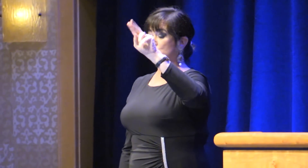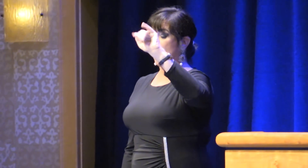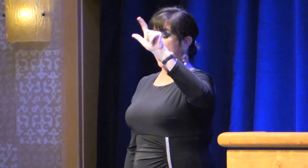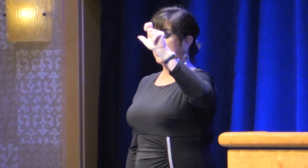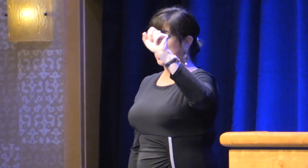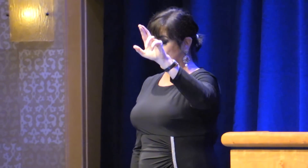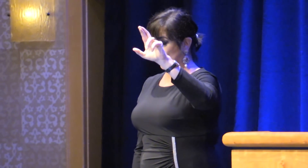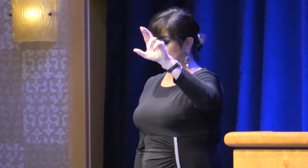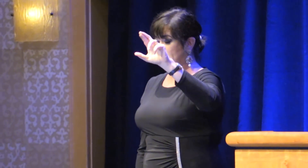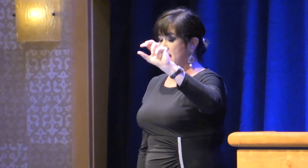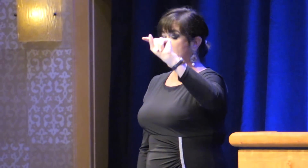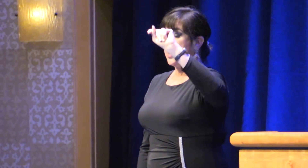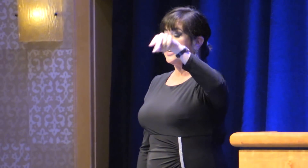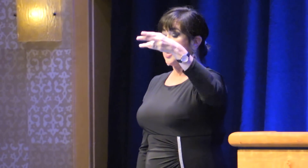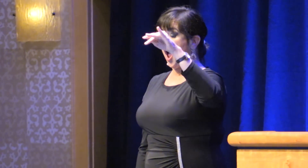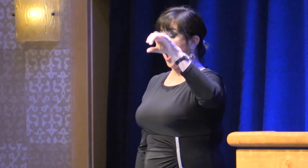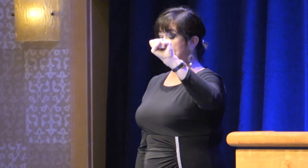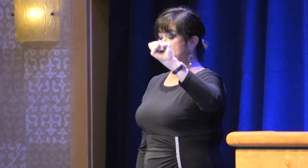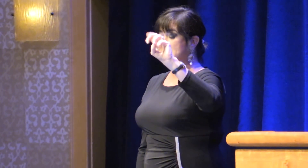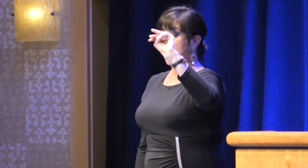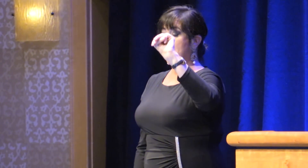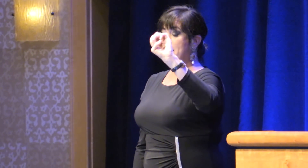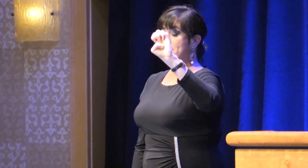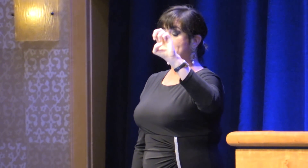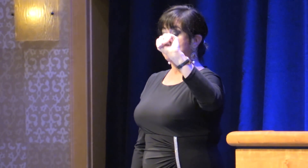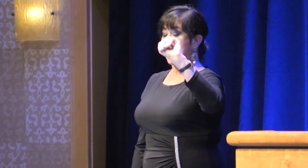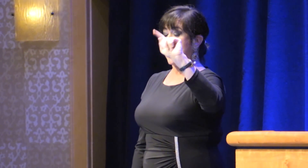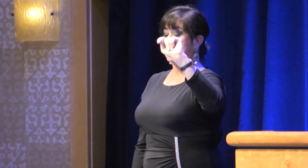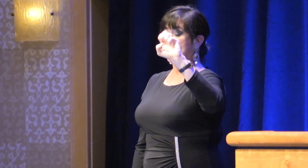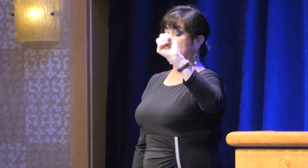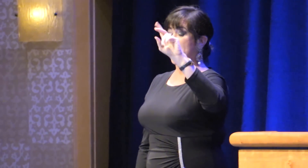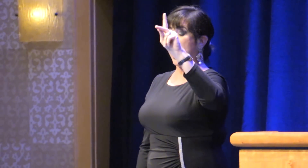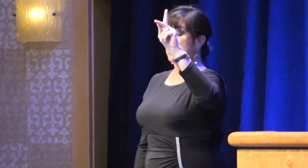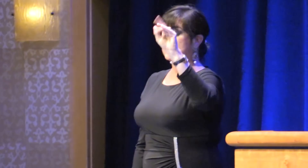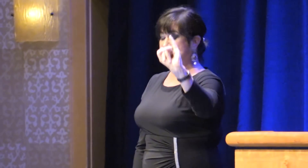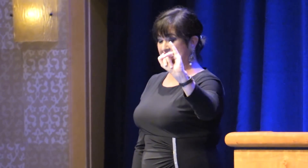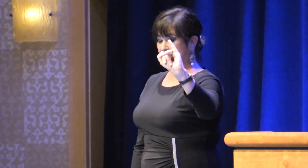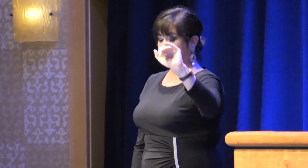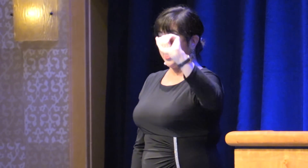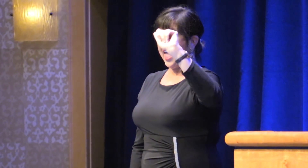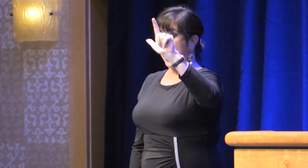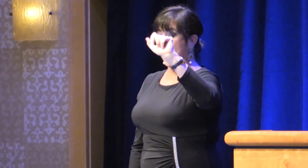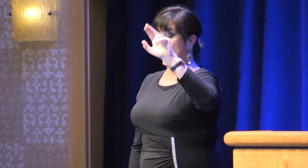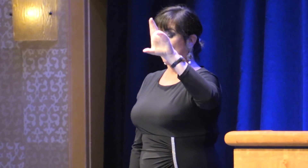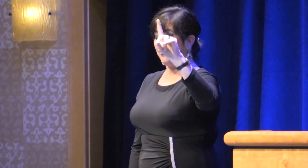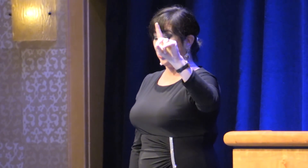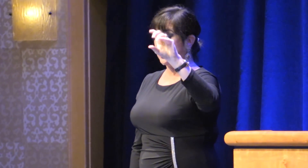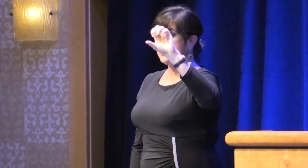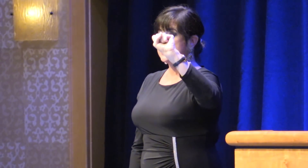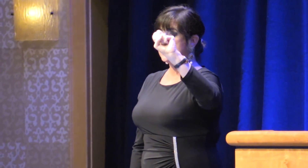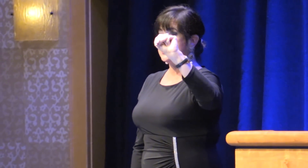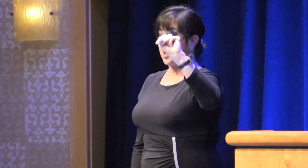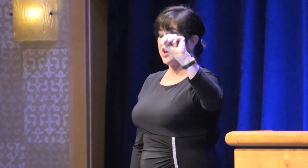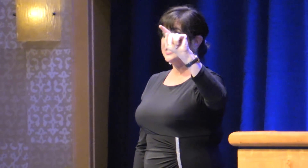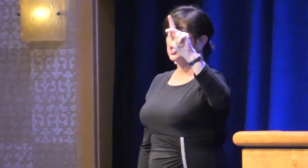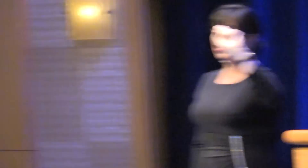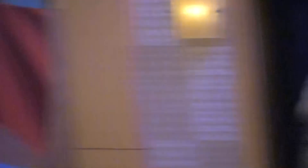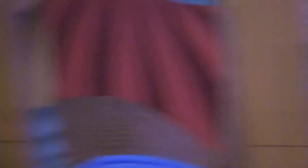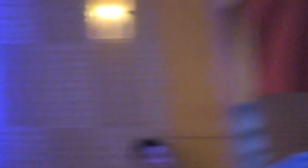Barry Strassler, Thomas Mentkowski, and Alfred